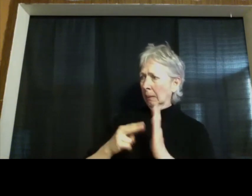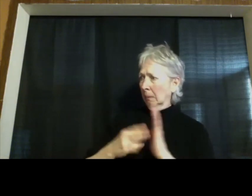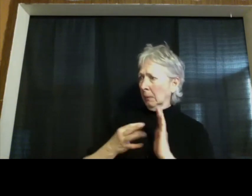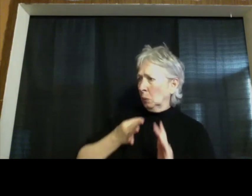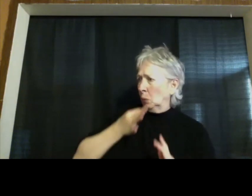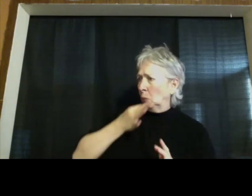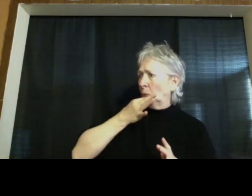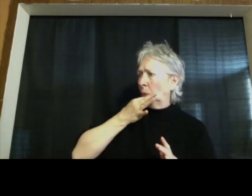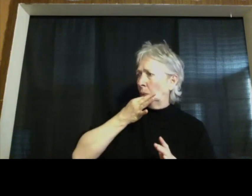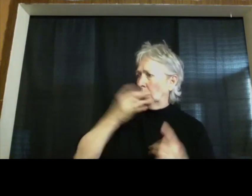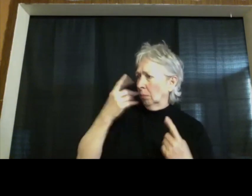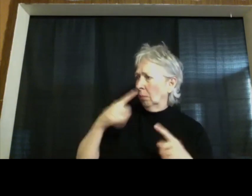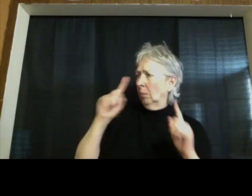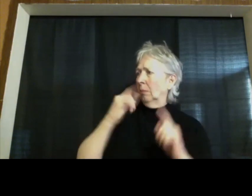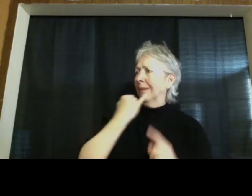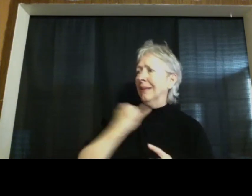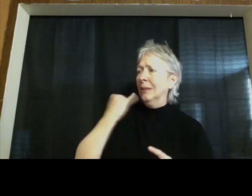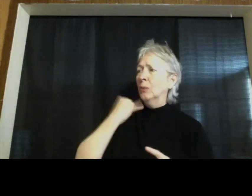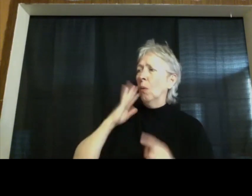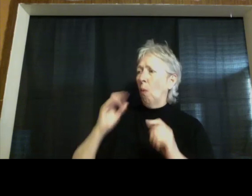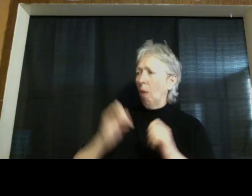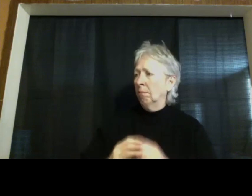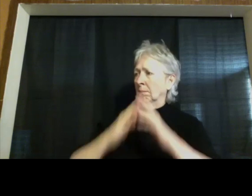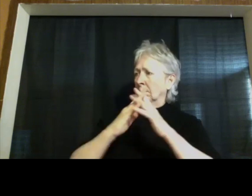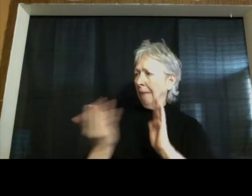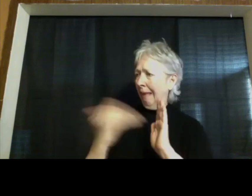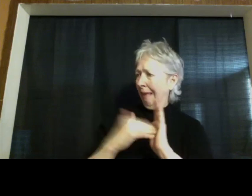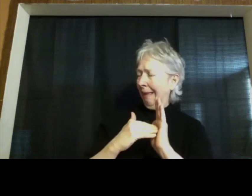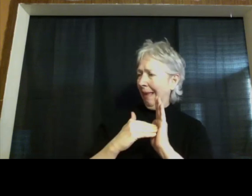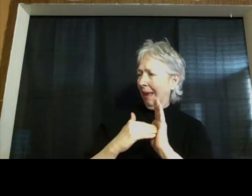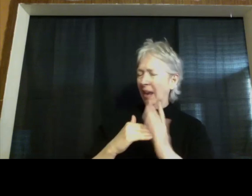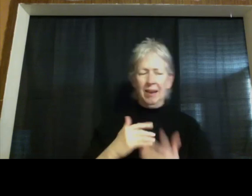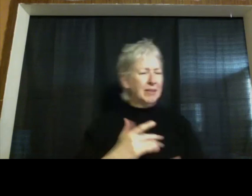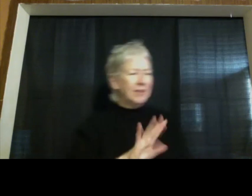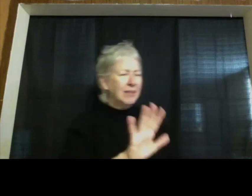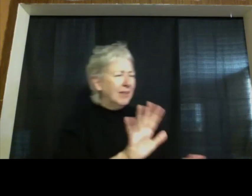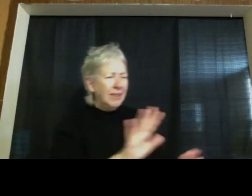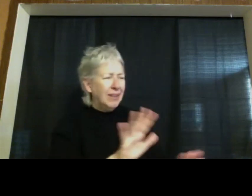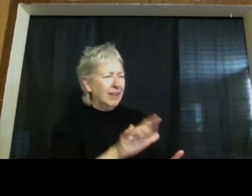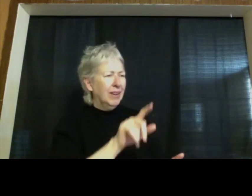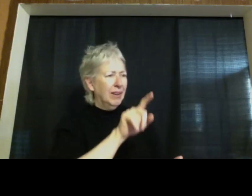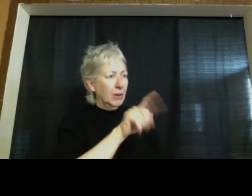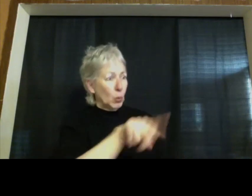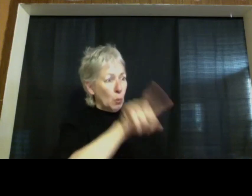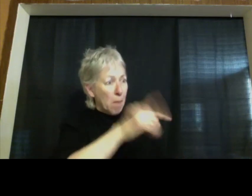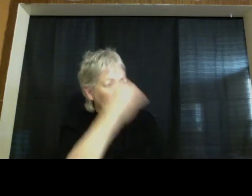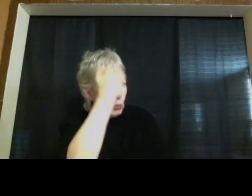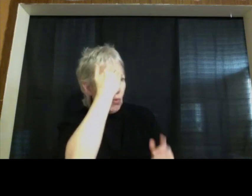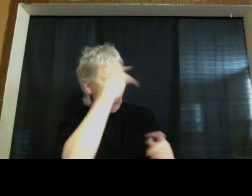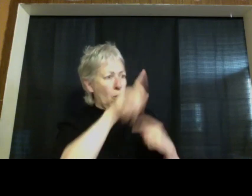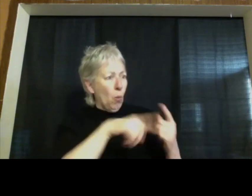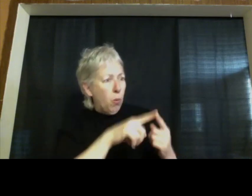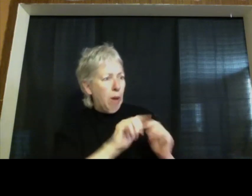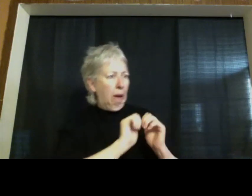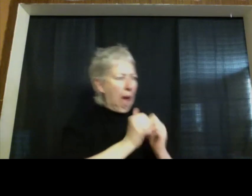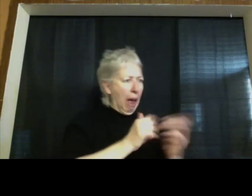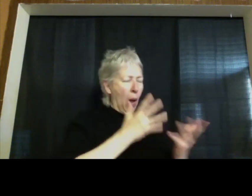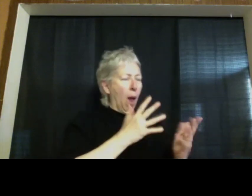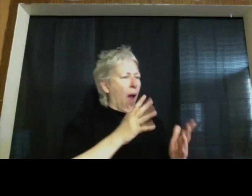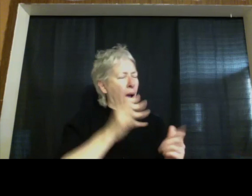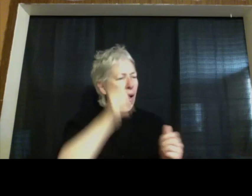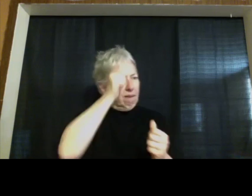Israel?" He replied, "It is not for you to know the times or periods that the Father has set by his own